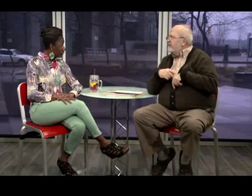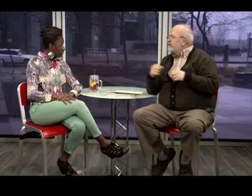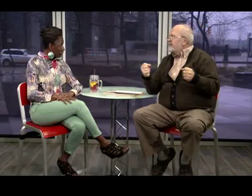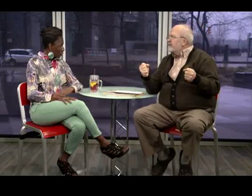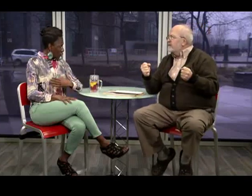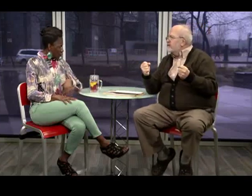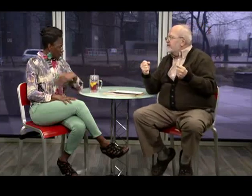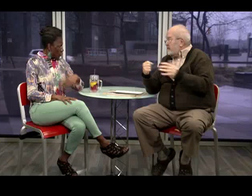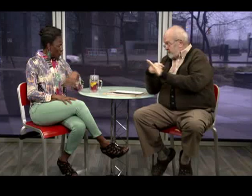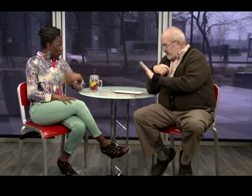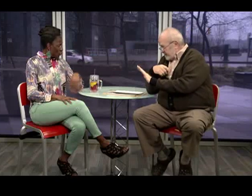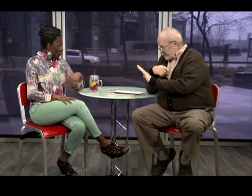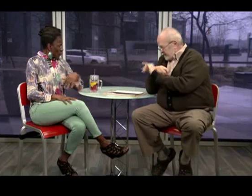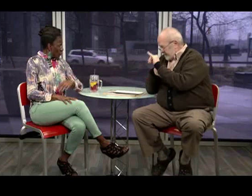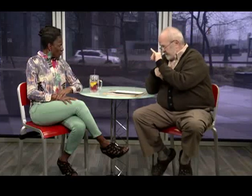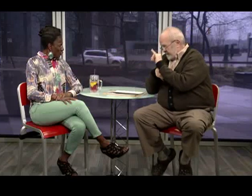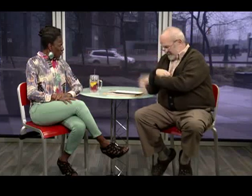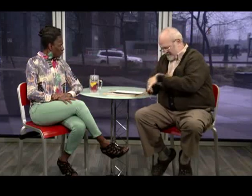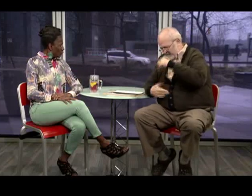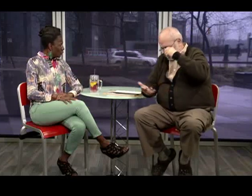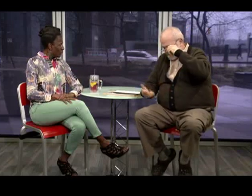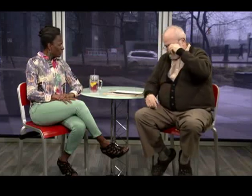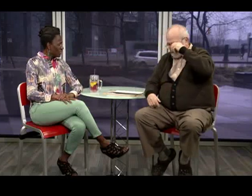of embarrassment and being ashamed of it.